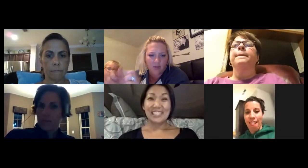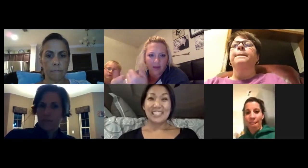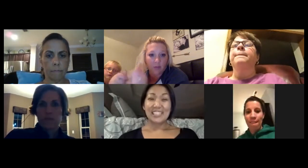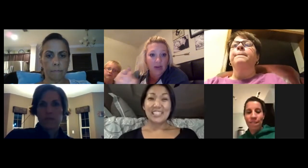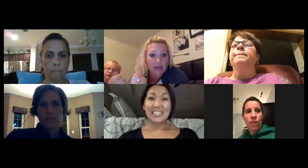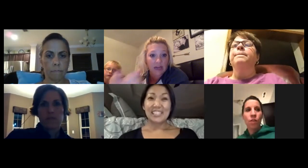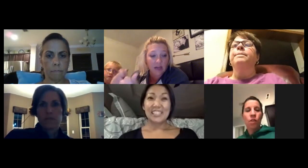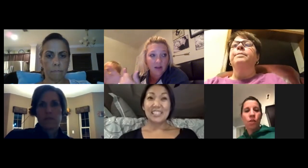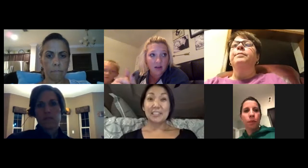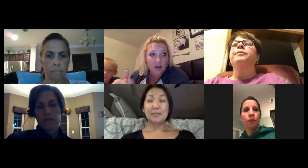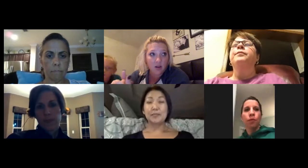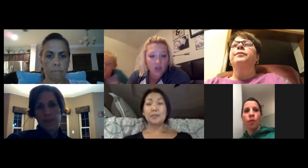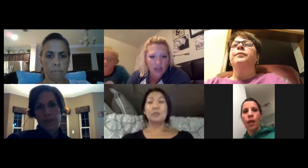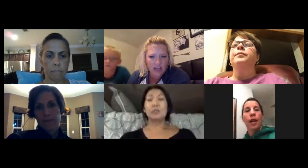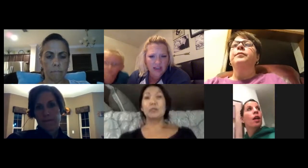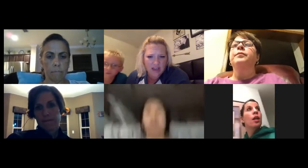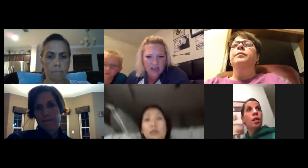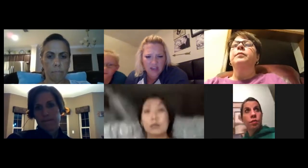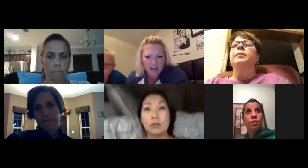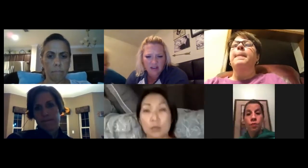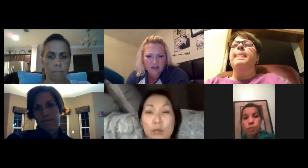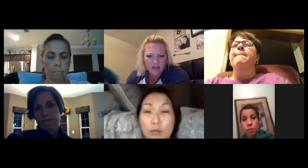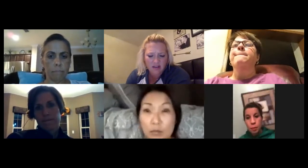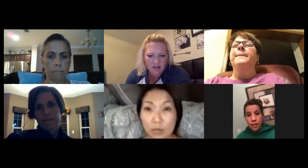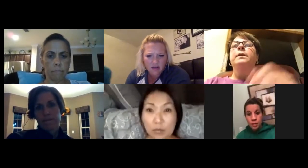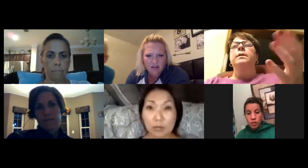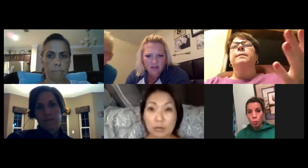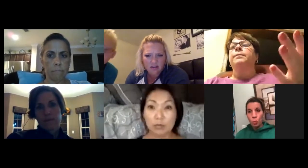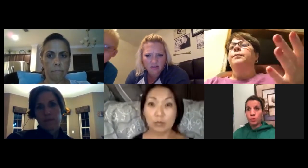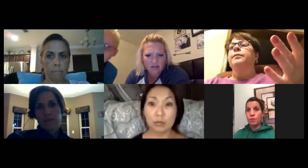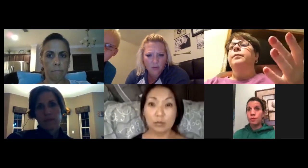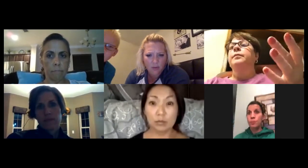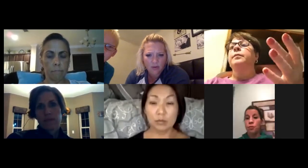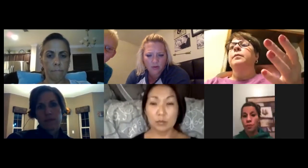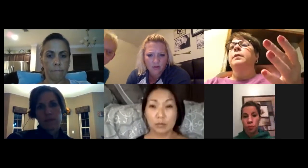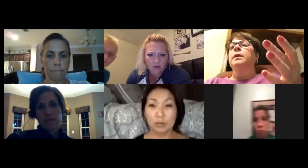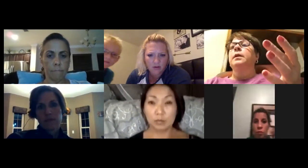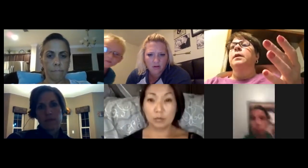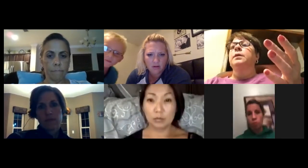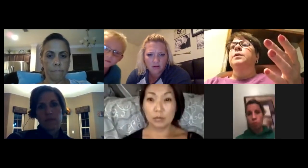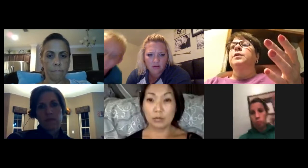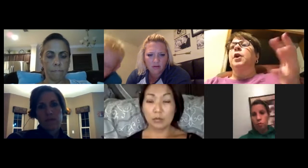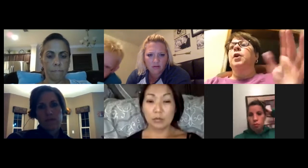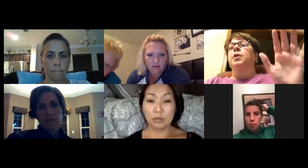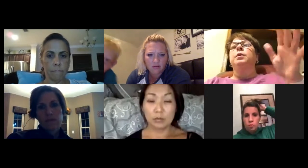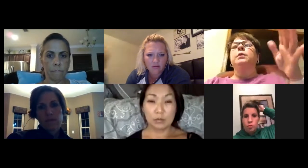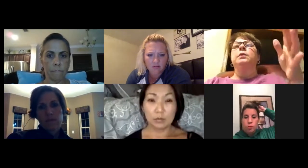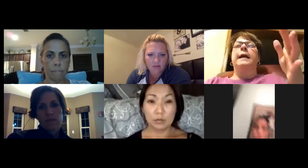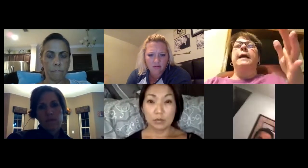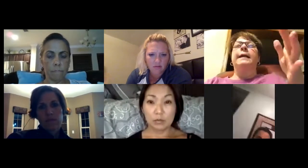like braiding, cooking, I think. Making soap. So So Mhm. like work would